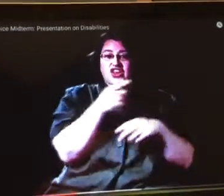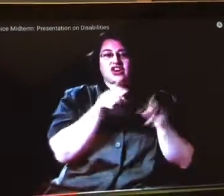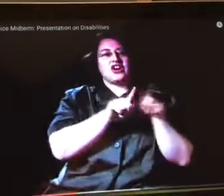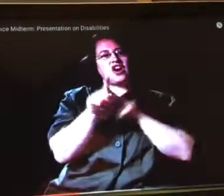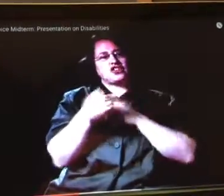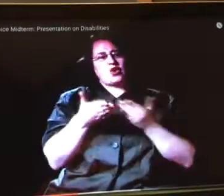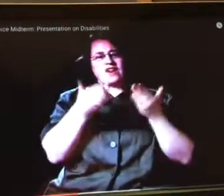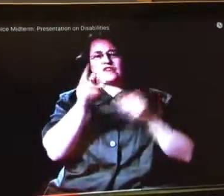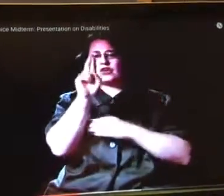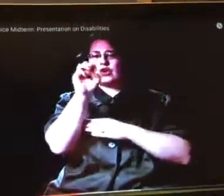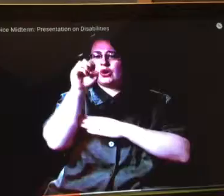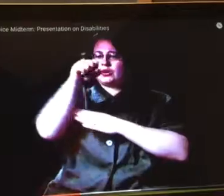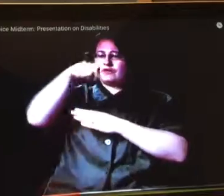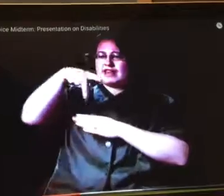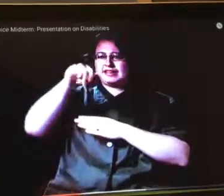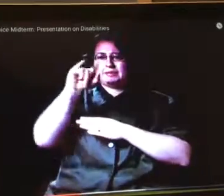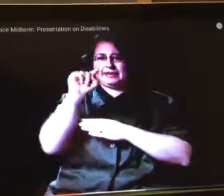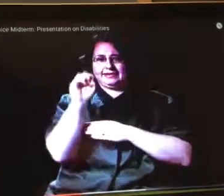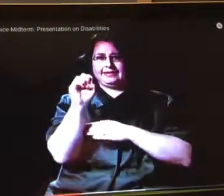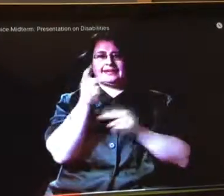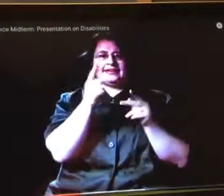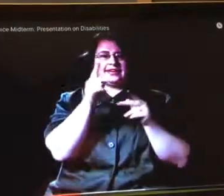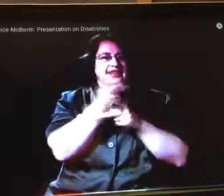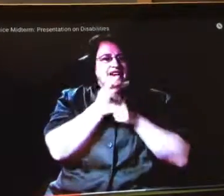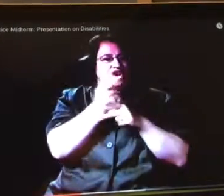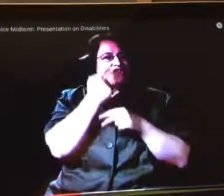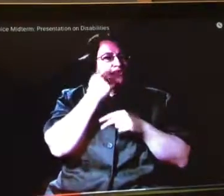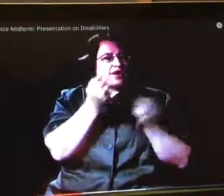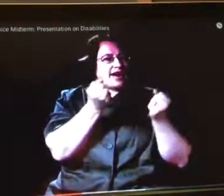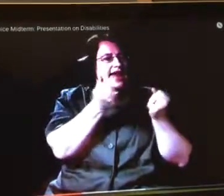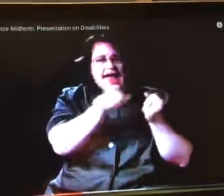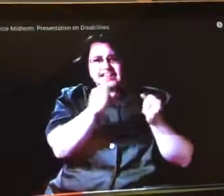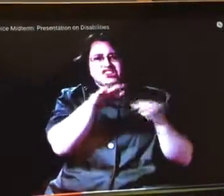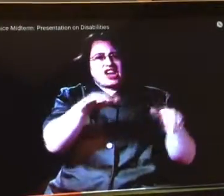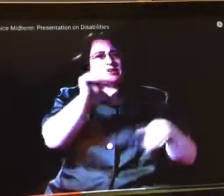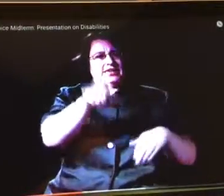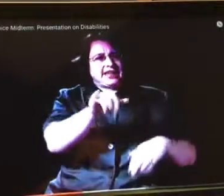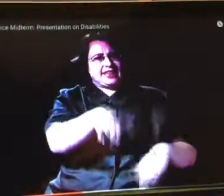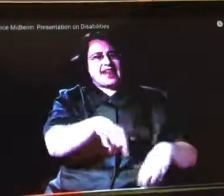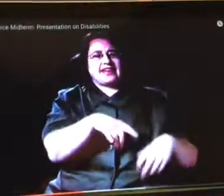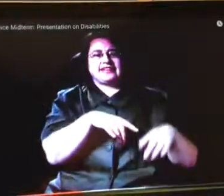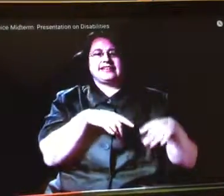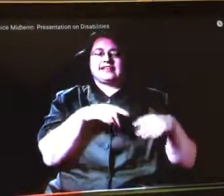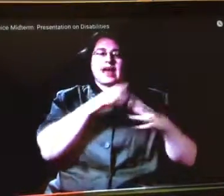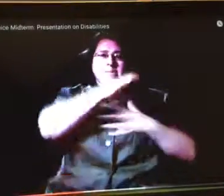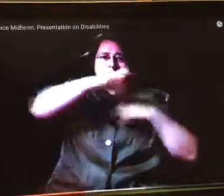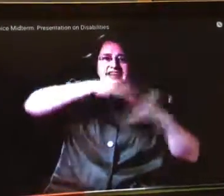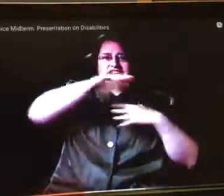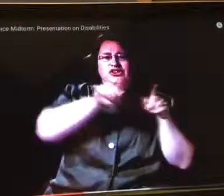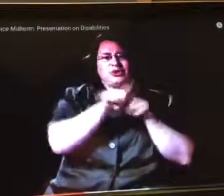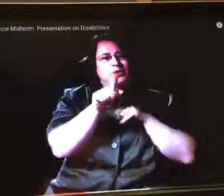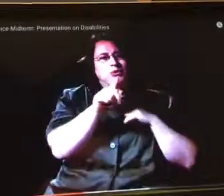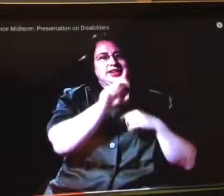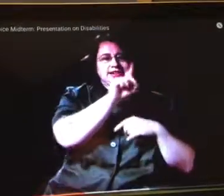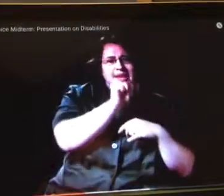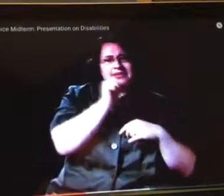And there are many different perspectives of this farm. For example, the house itself has a lot of access for